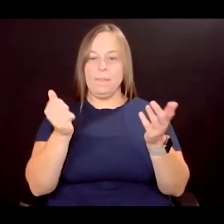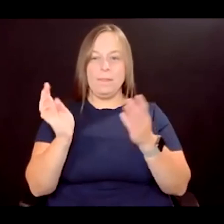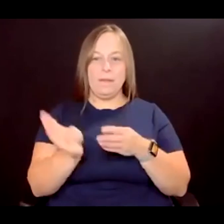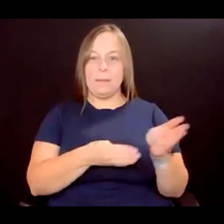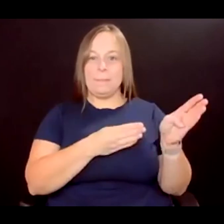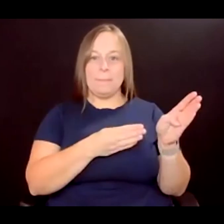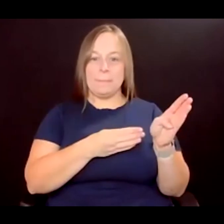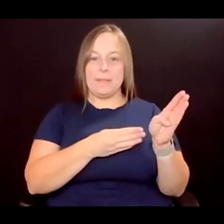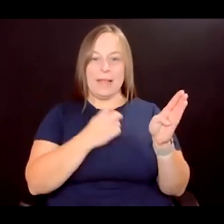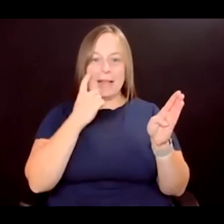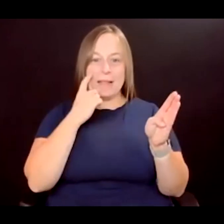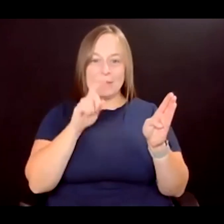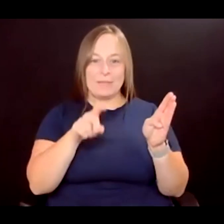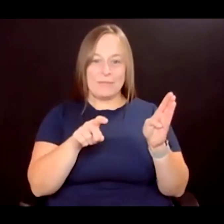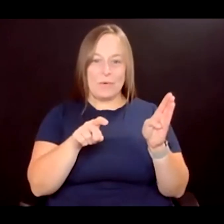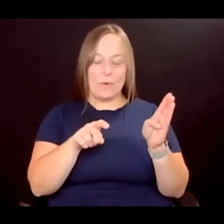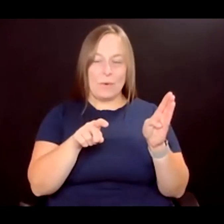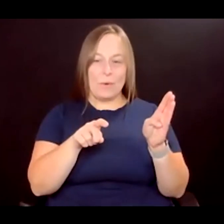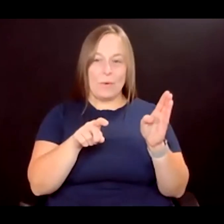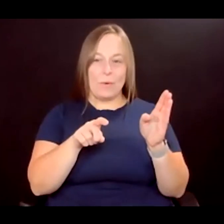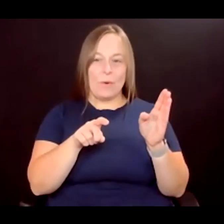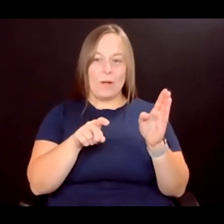taxes, revenue,